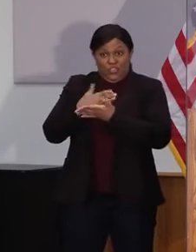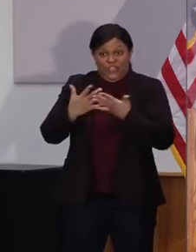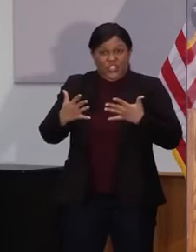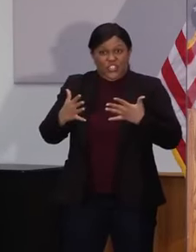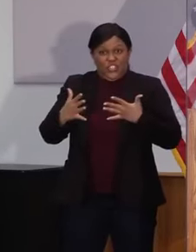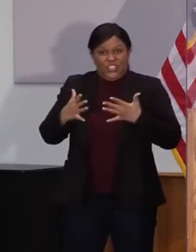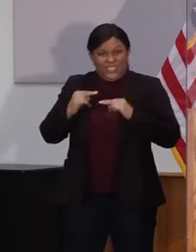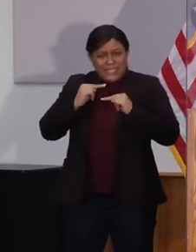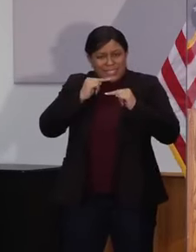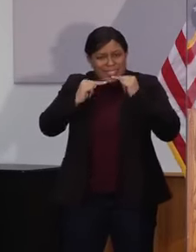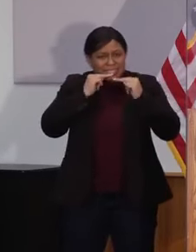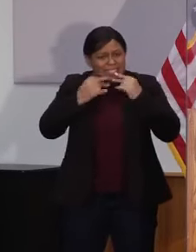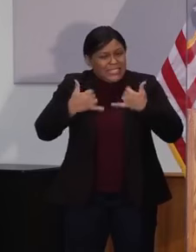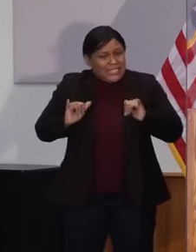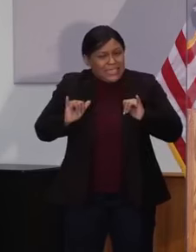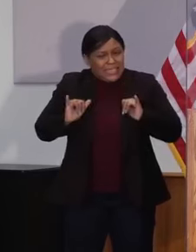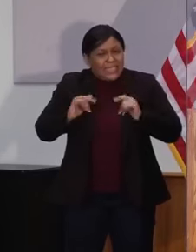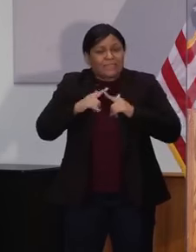Get this scheduled. I mean,